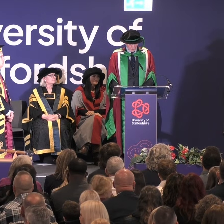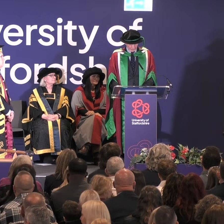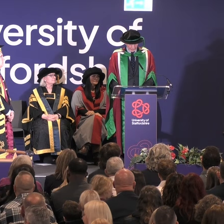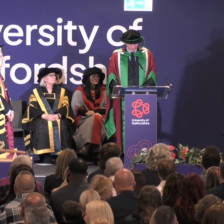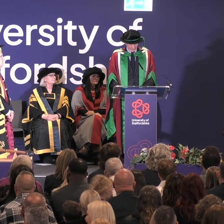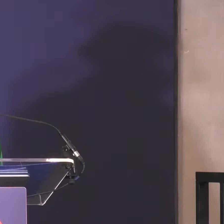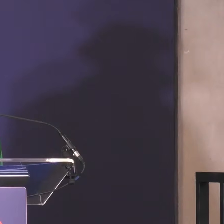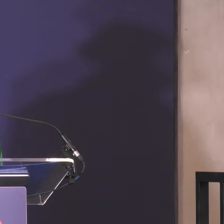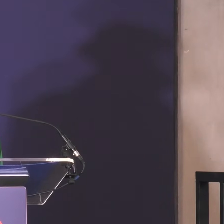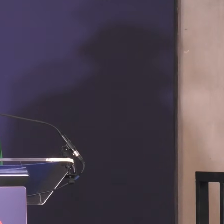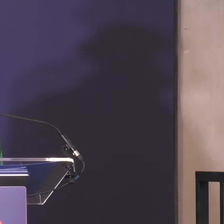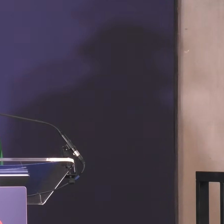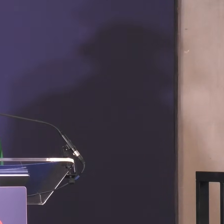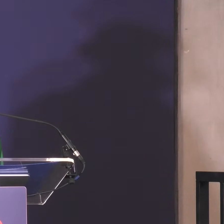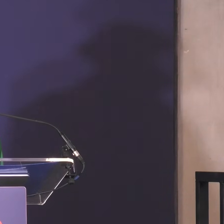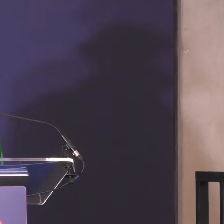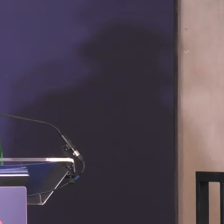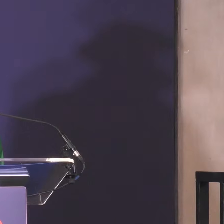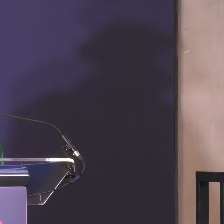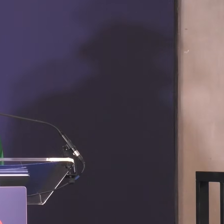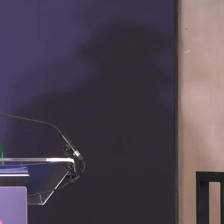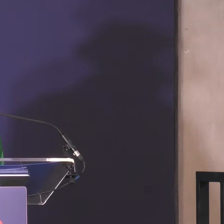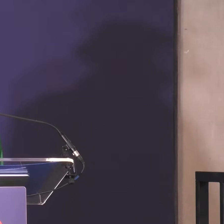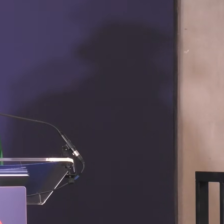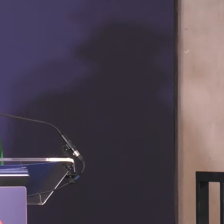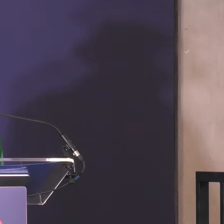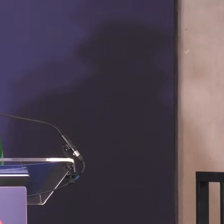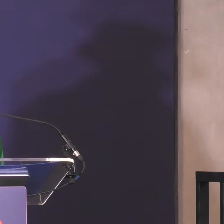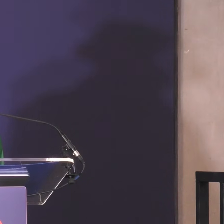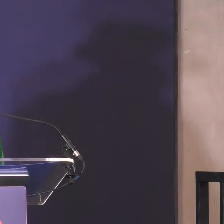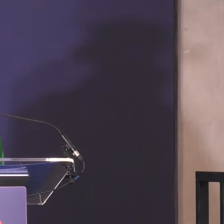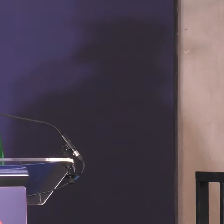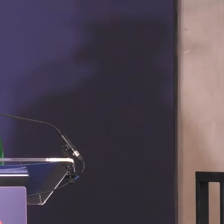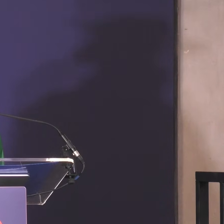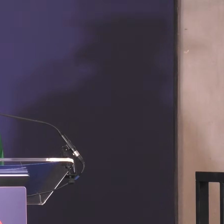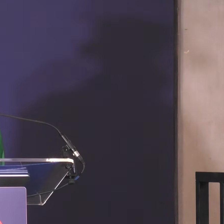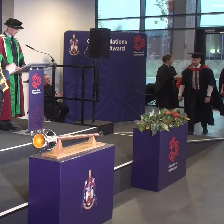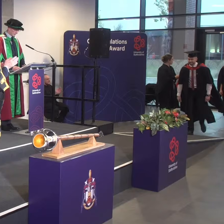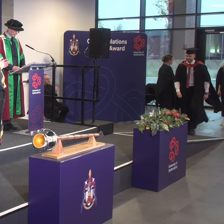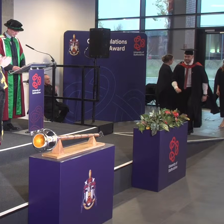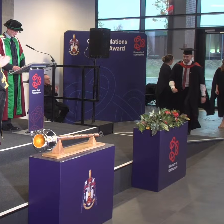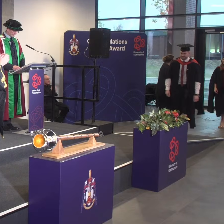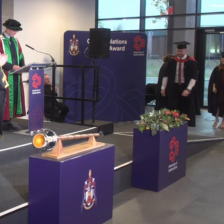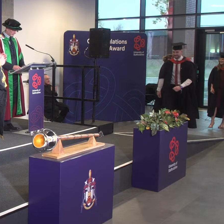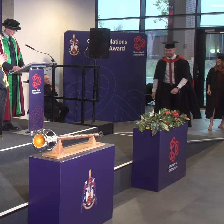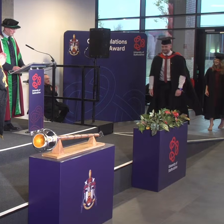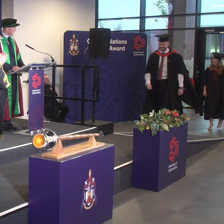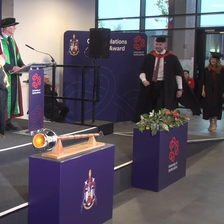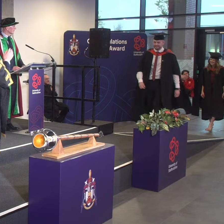Master's degree in International Security, Russian Studies, Louis Collis Lawrence.